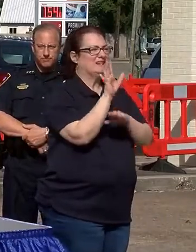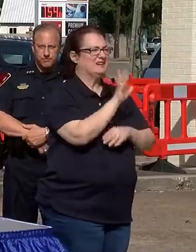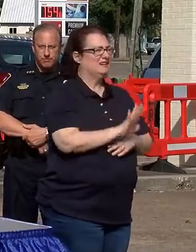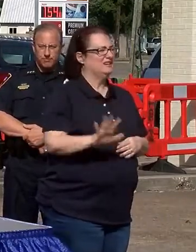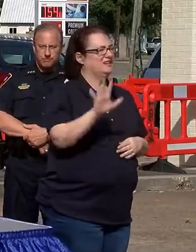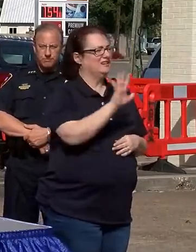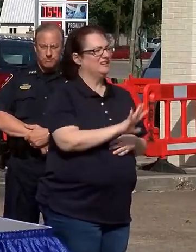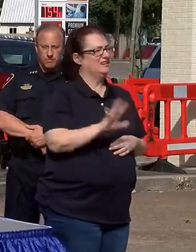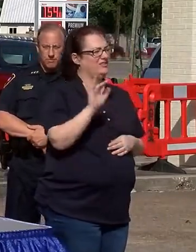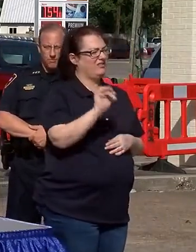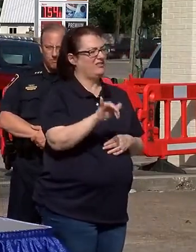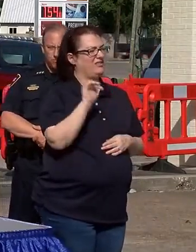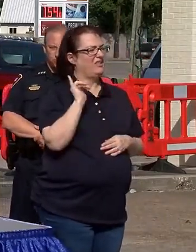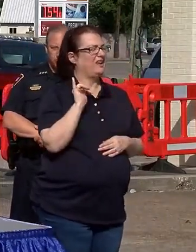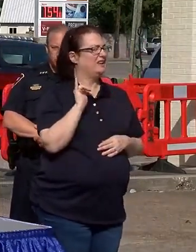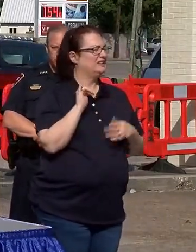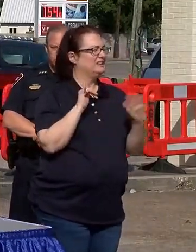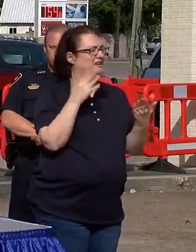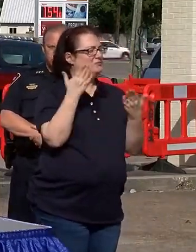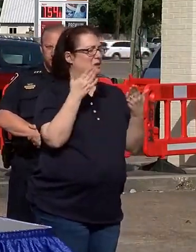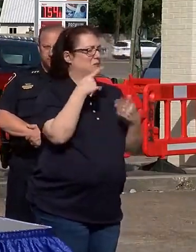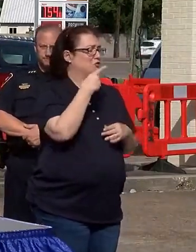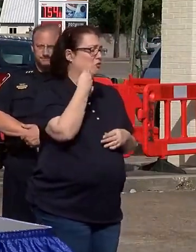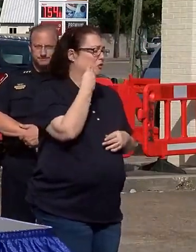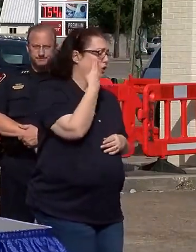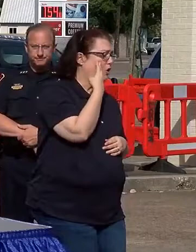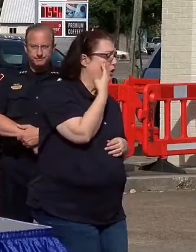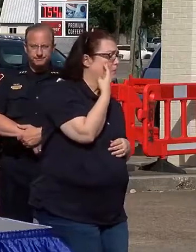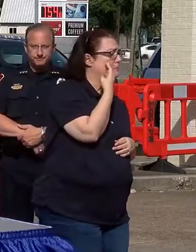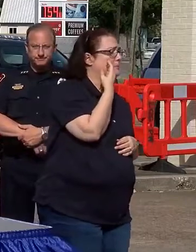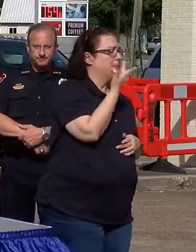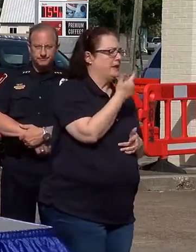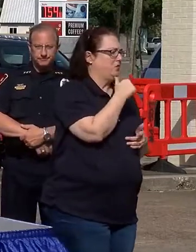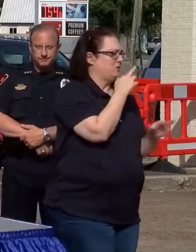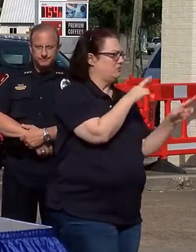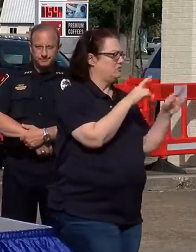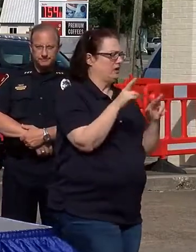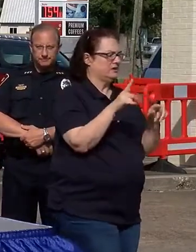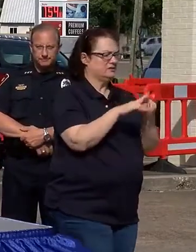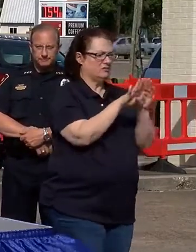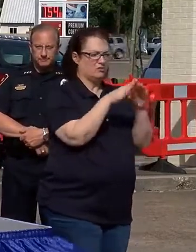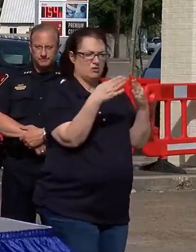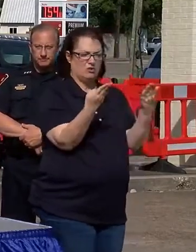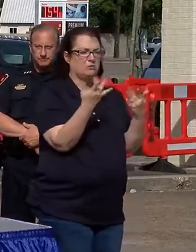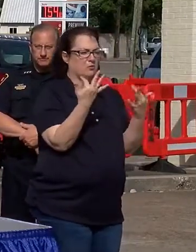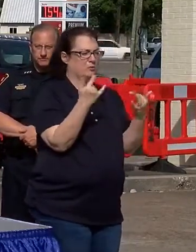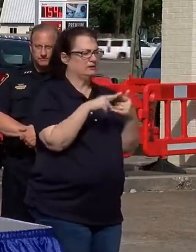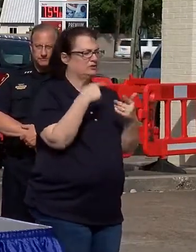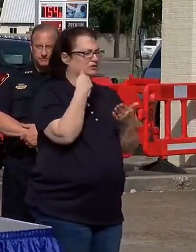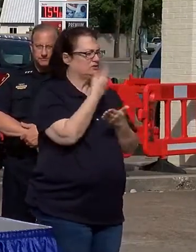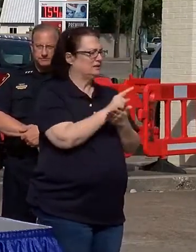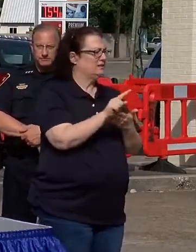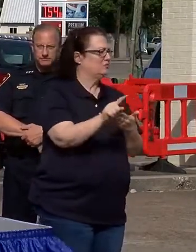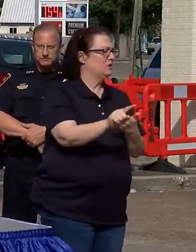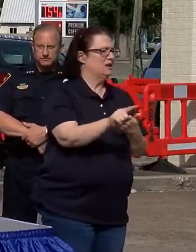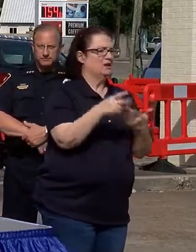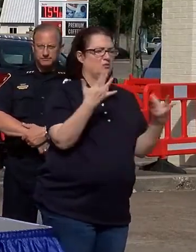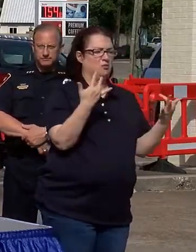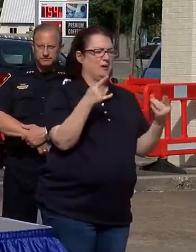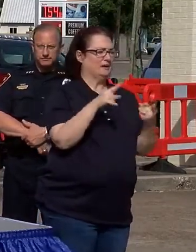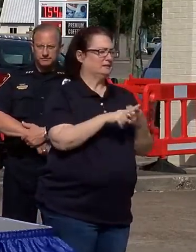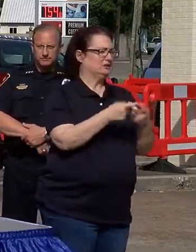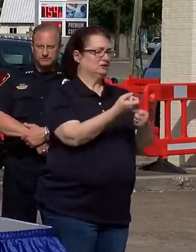I know you may have been home, you're not prepared necessarily to open up with these conditions, that's okay. Wait till next week, wait till it's safe, but as